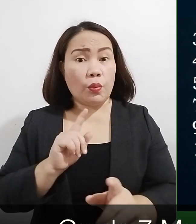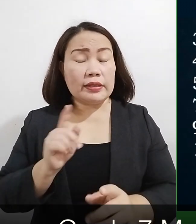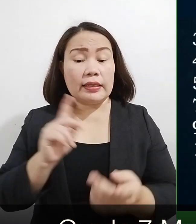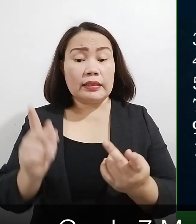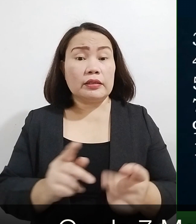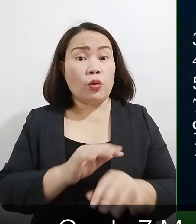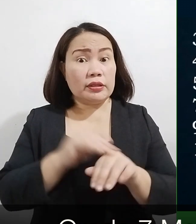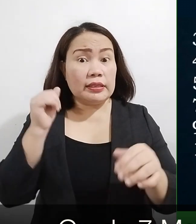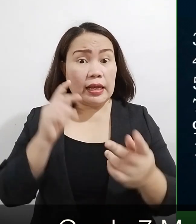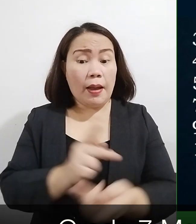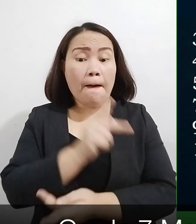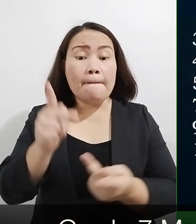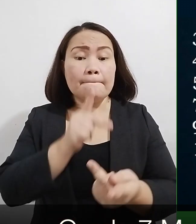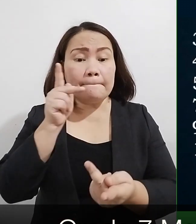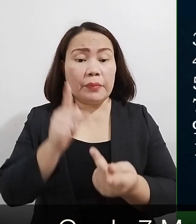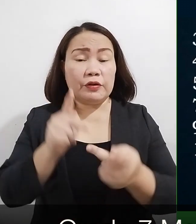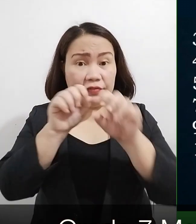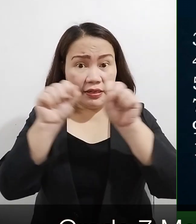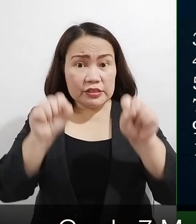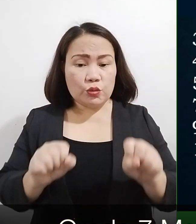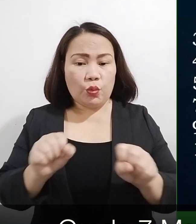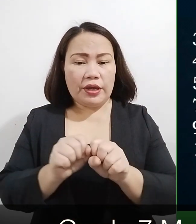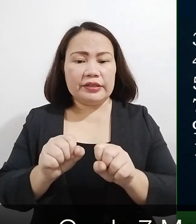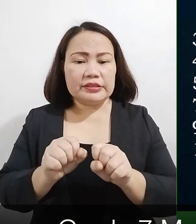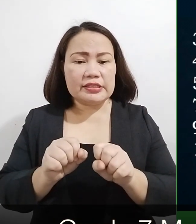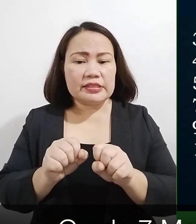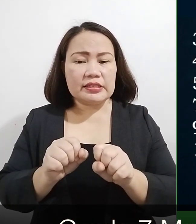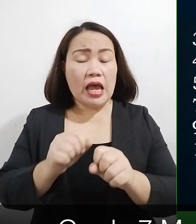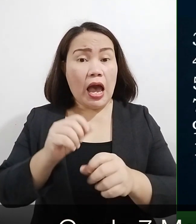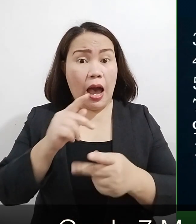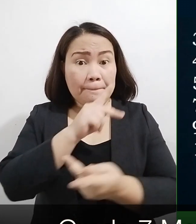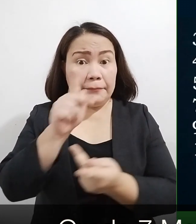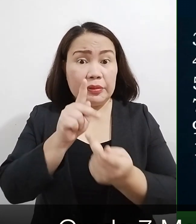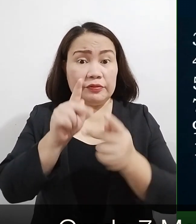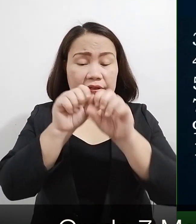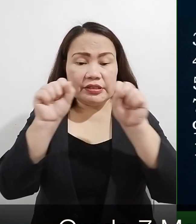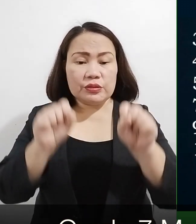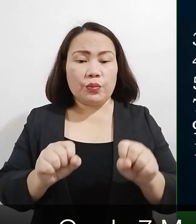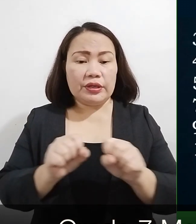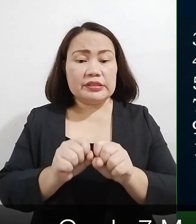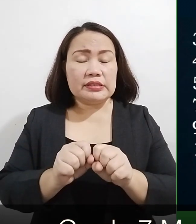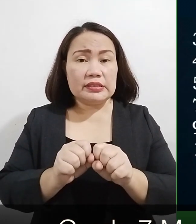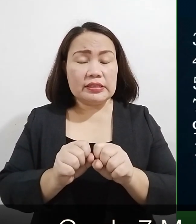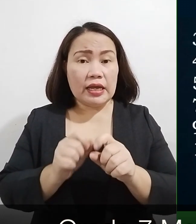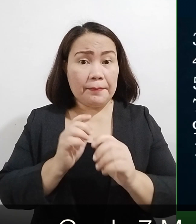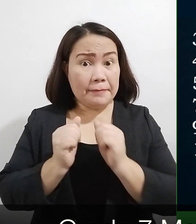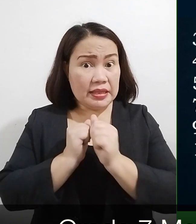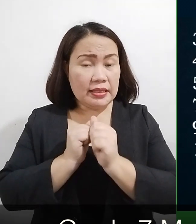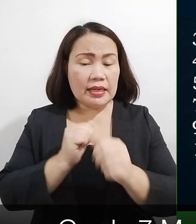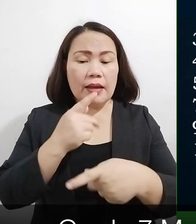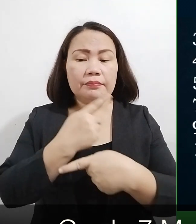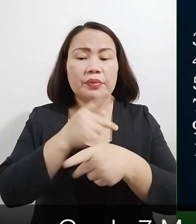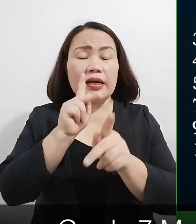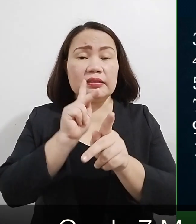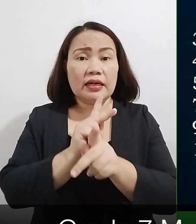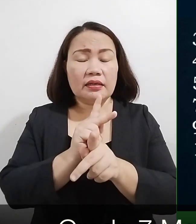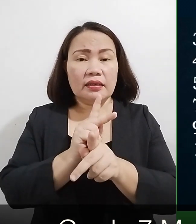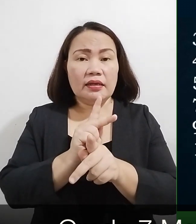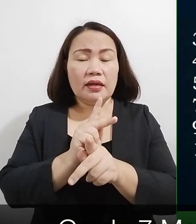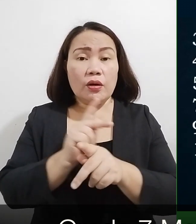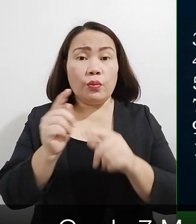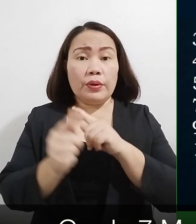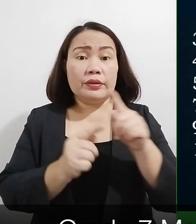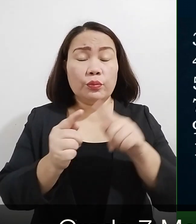ba ang ibig sabihin kapag perfect squares? So, ang perfect square, ito yung product. Ito yung